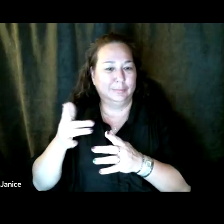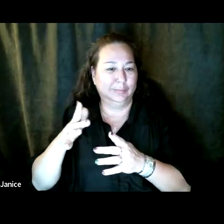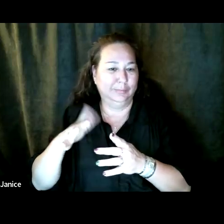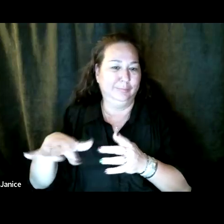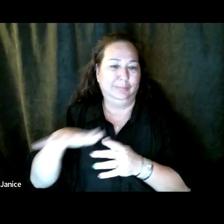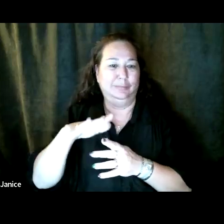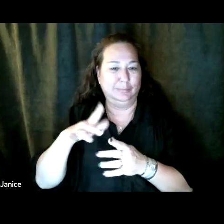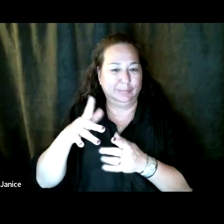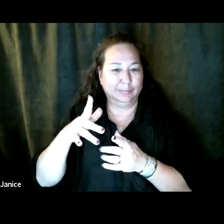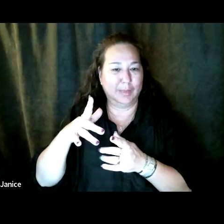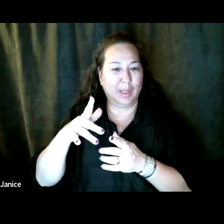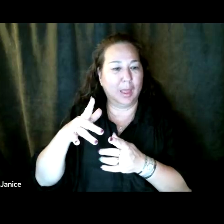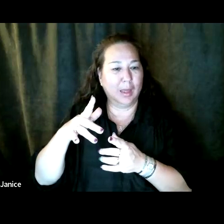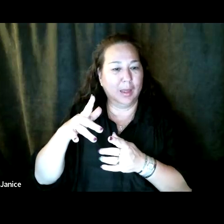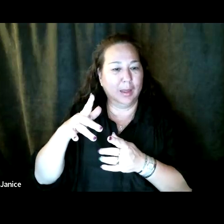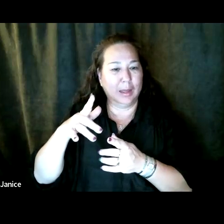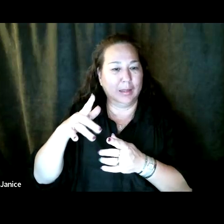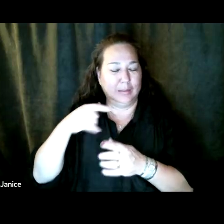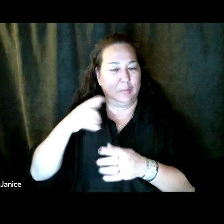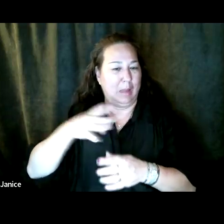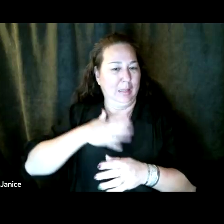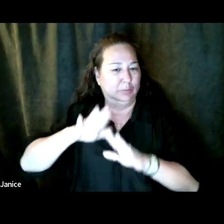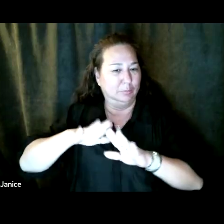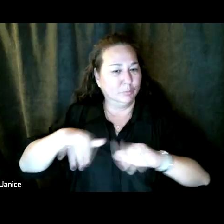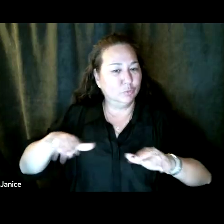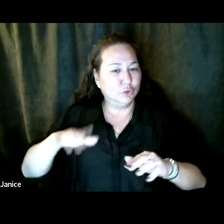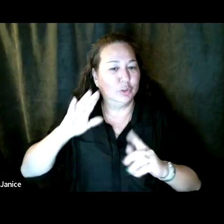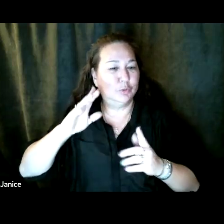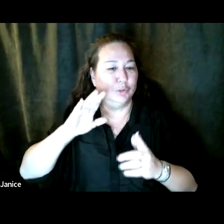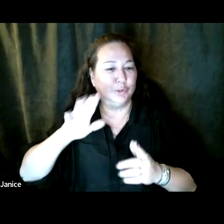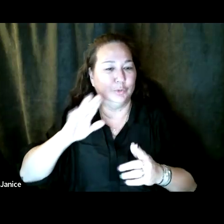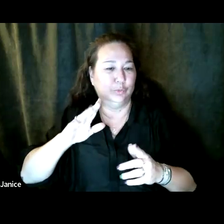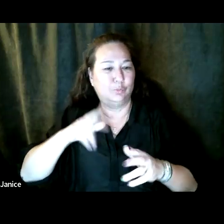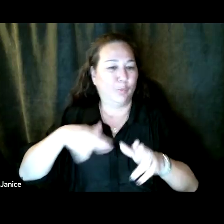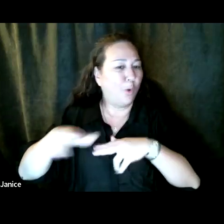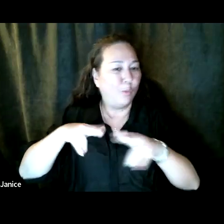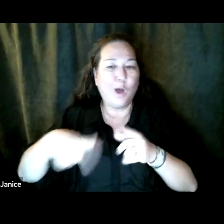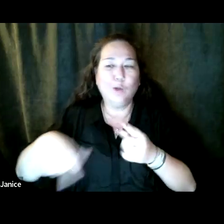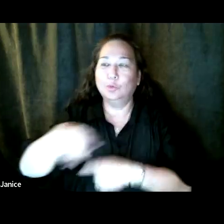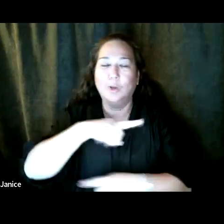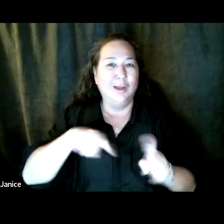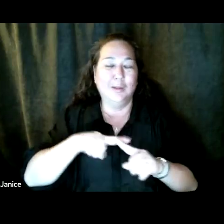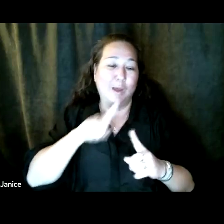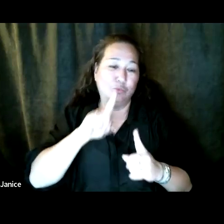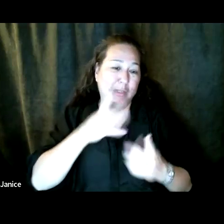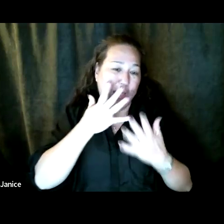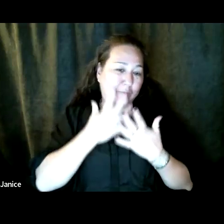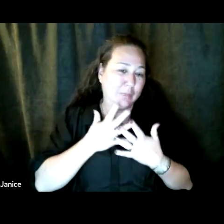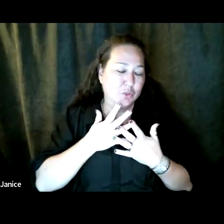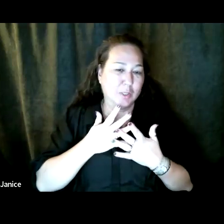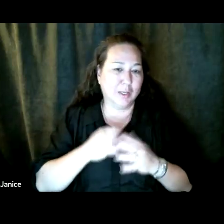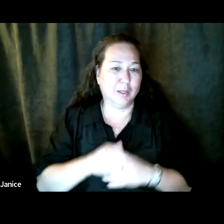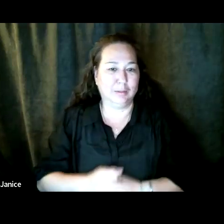en ese tiempo no pudo hacerlo, pero ahora tenemos la Gracias. oportunidad que otras familias puedan Your time is lograr up.